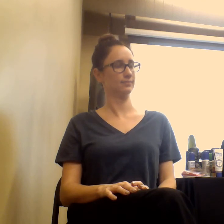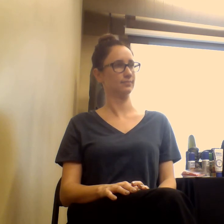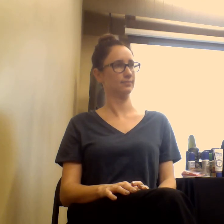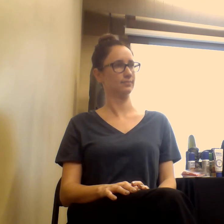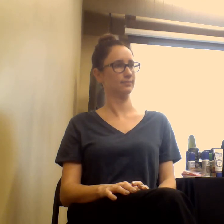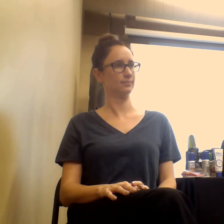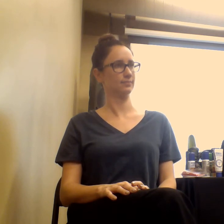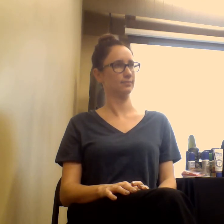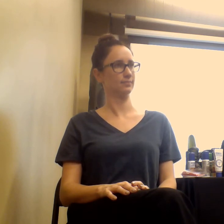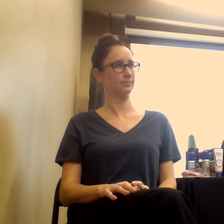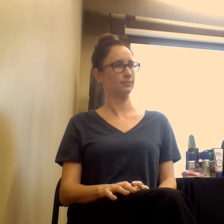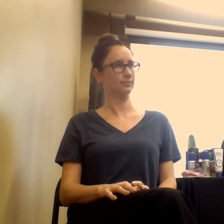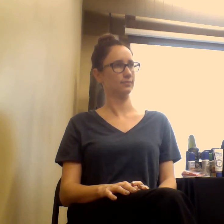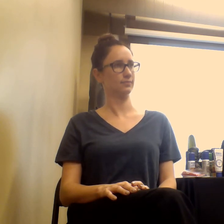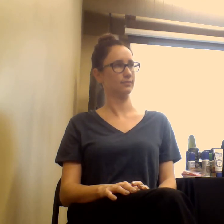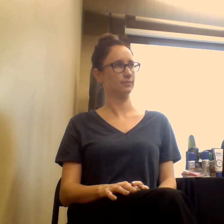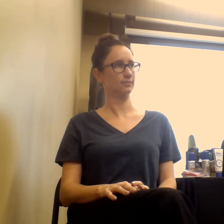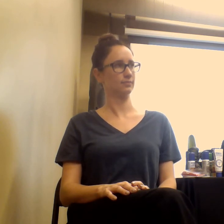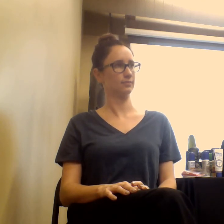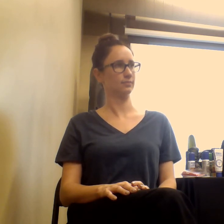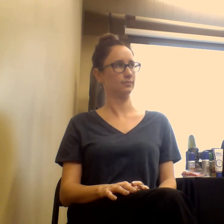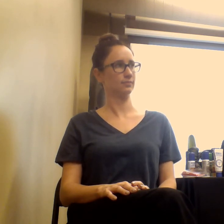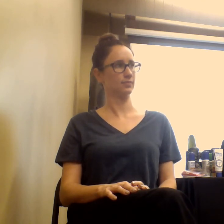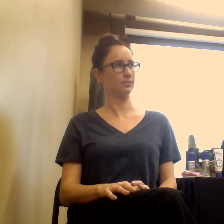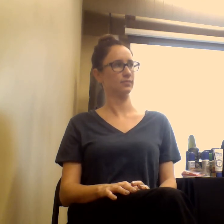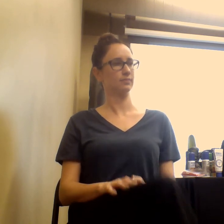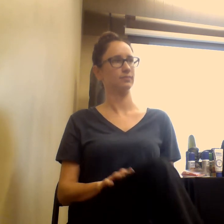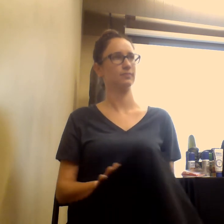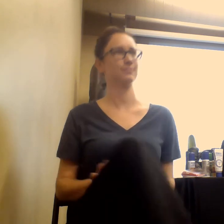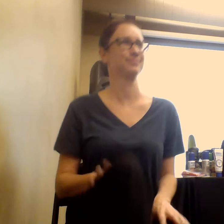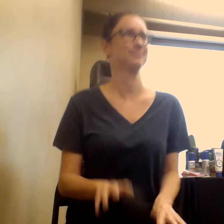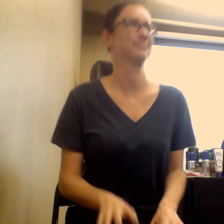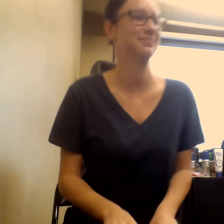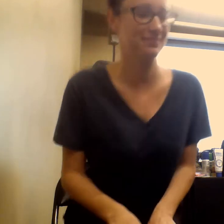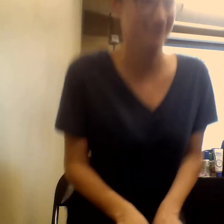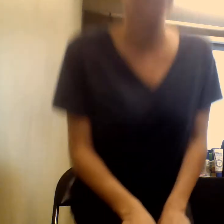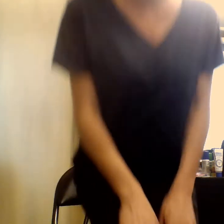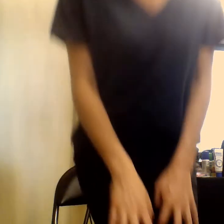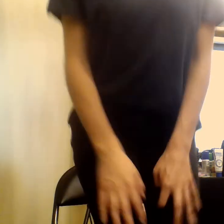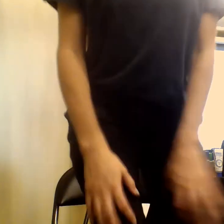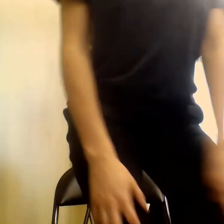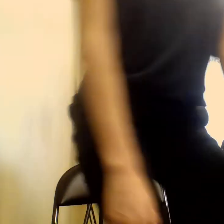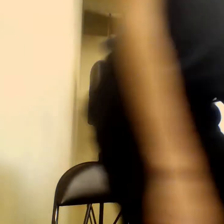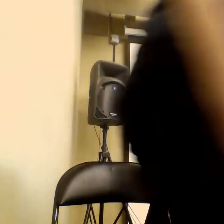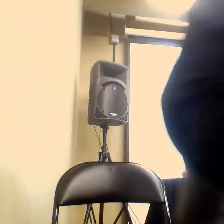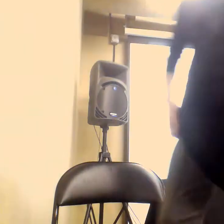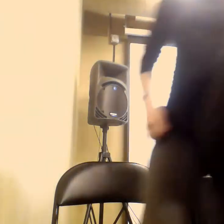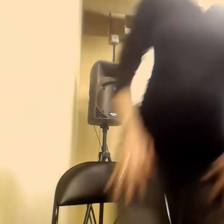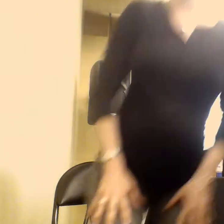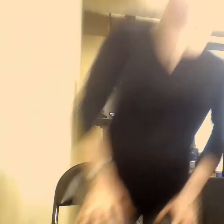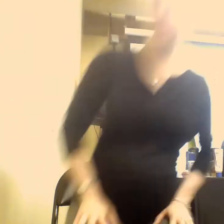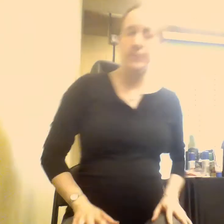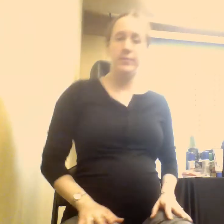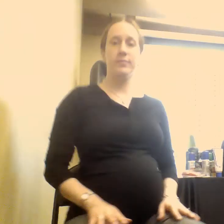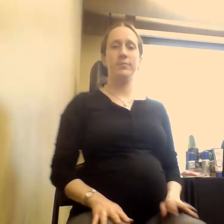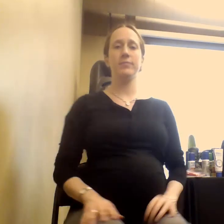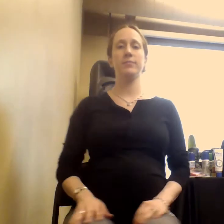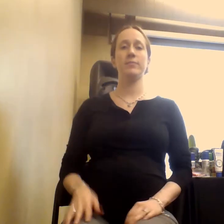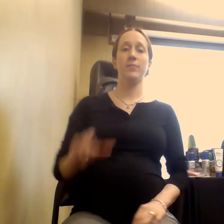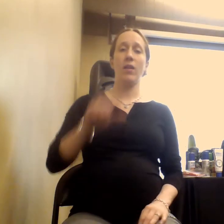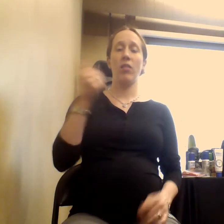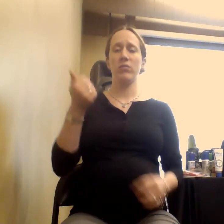it's not on there. Yeah, what says is your name? The other thing to tell you guys is as you're